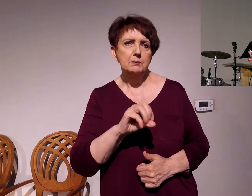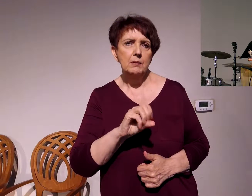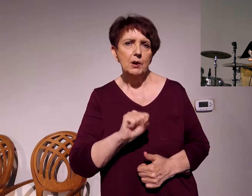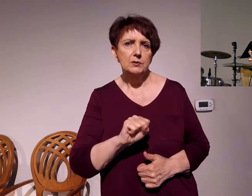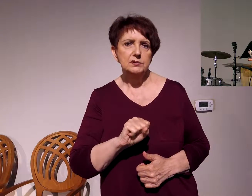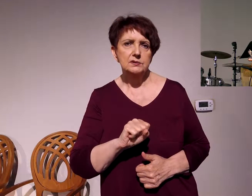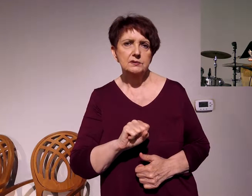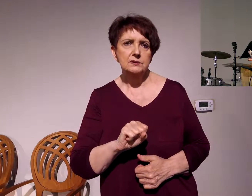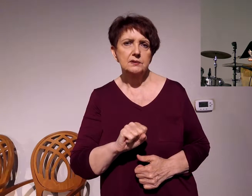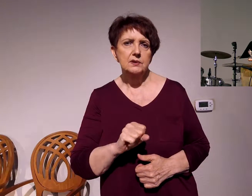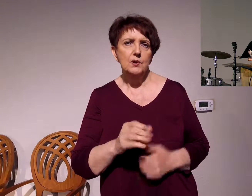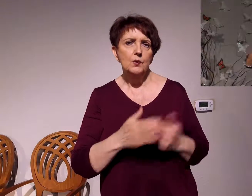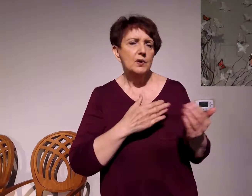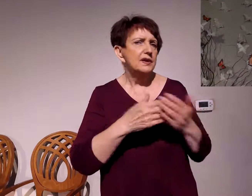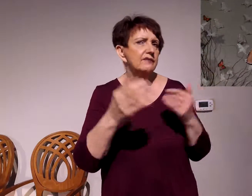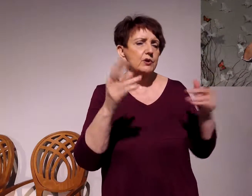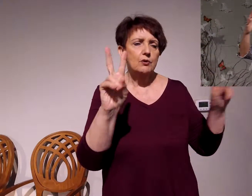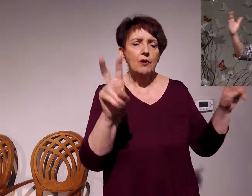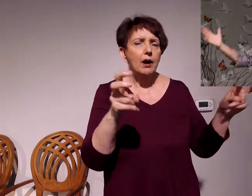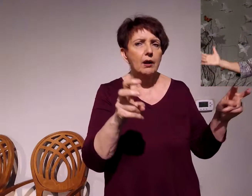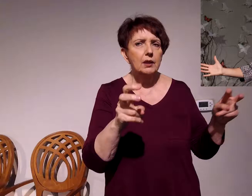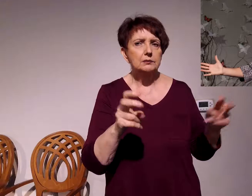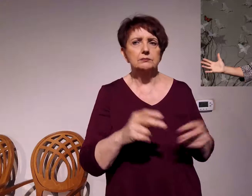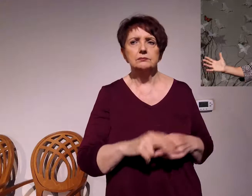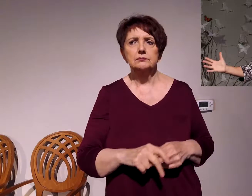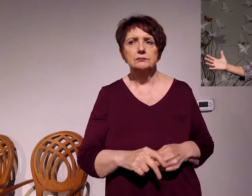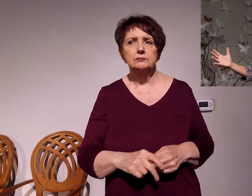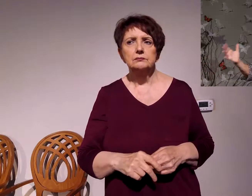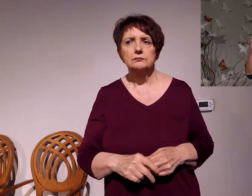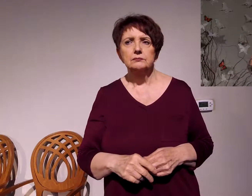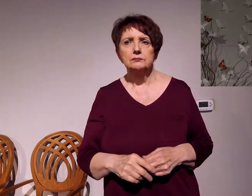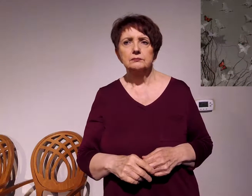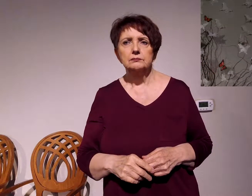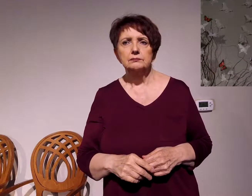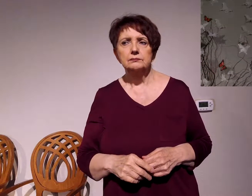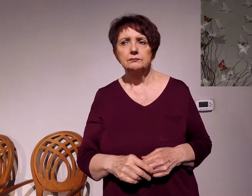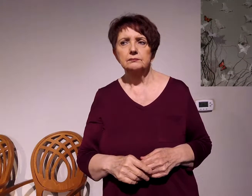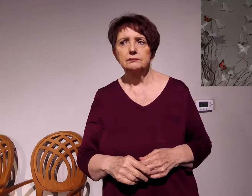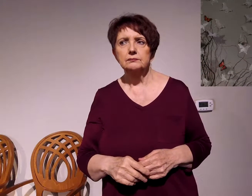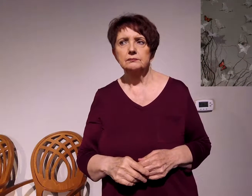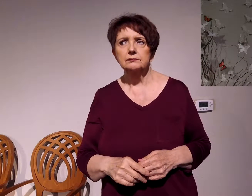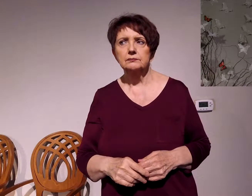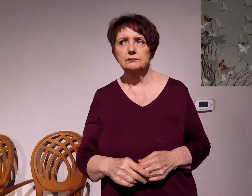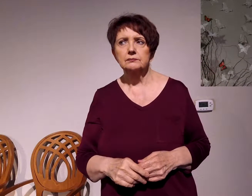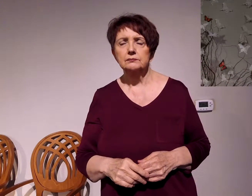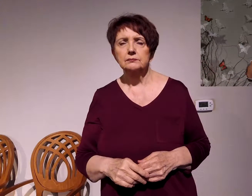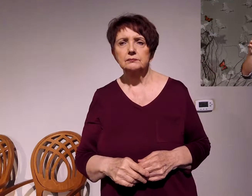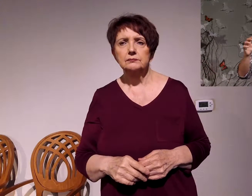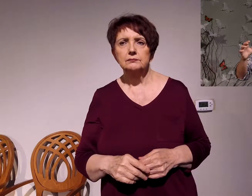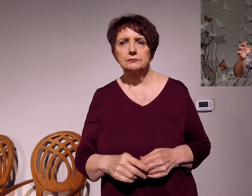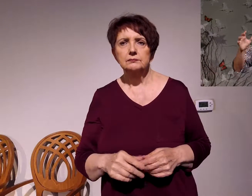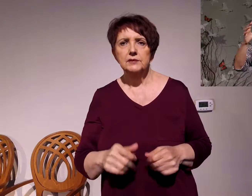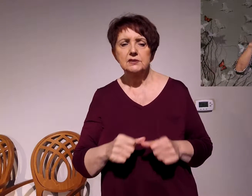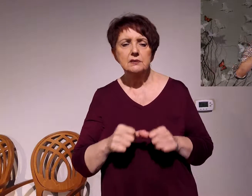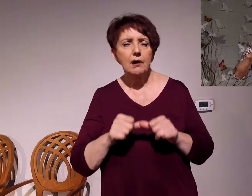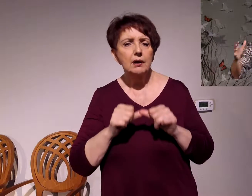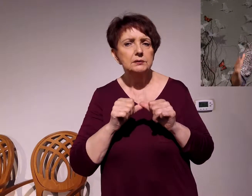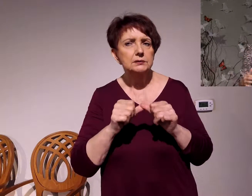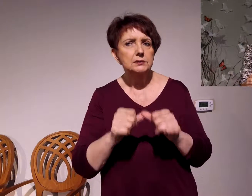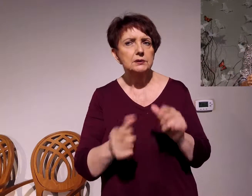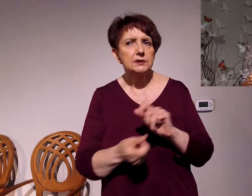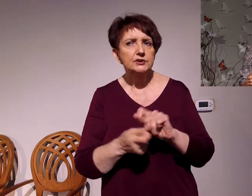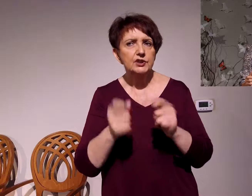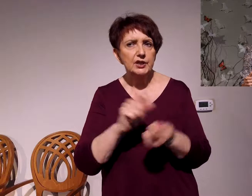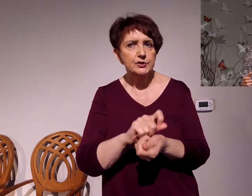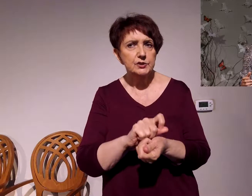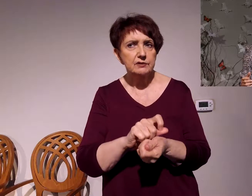we choose to call it, this which has no circumference to it, right? It constantly